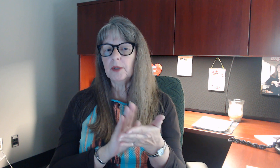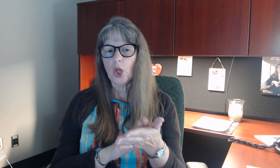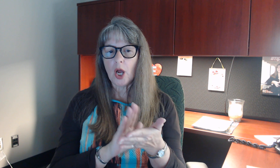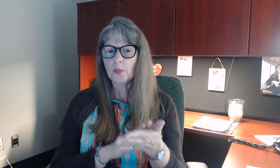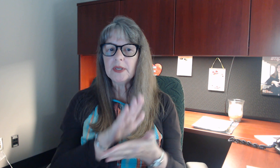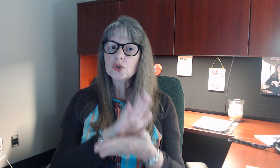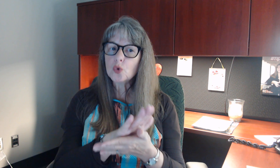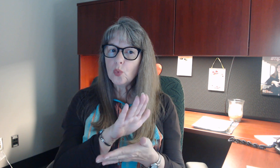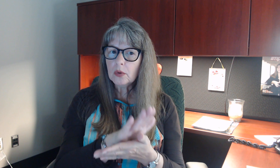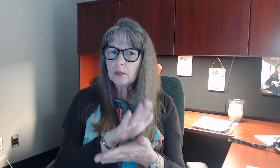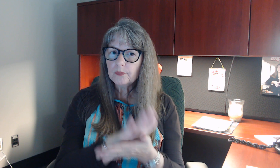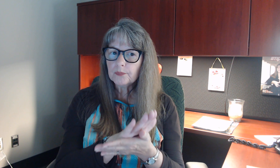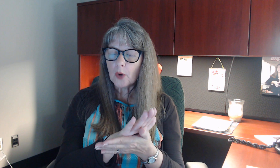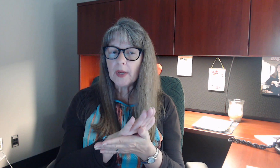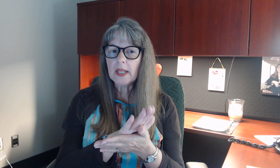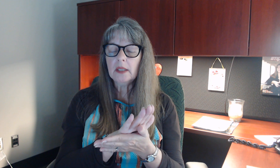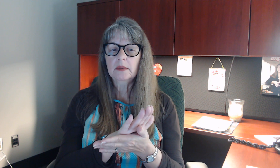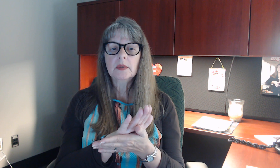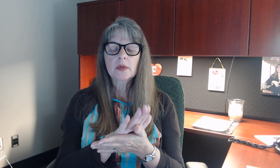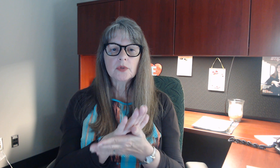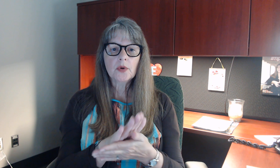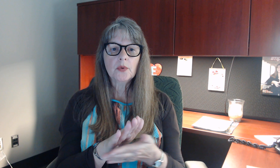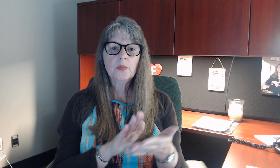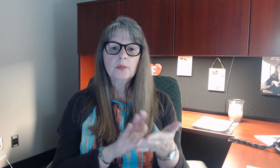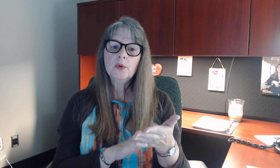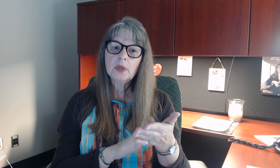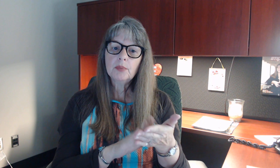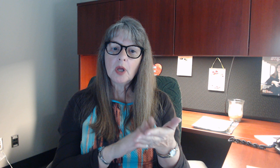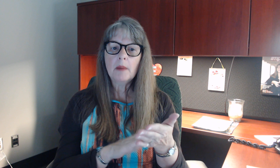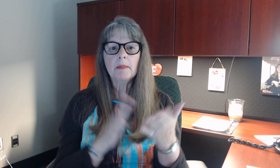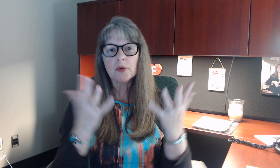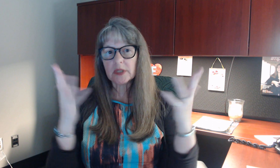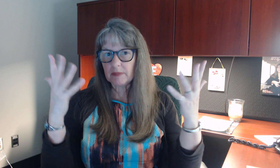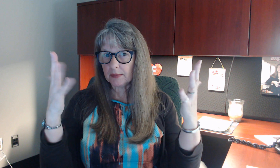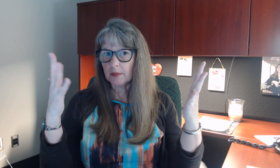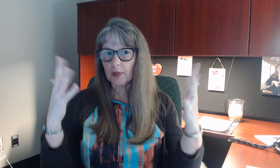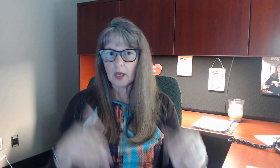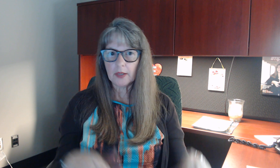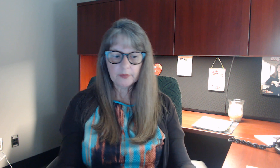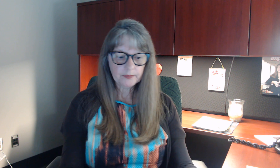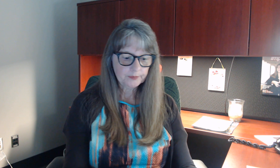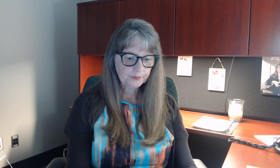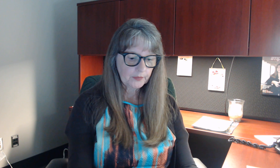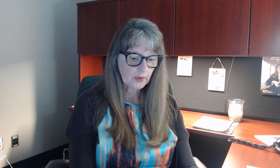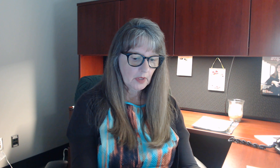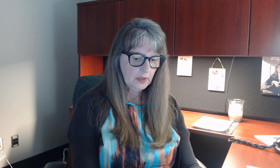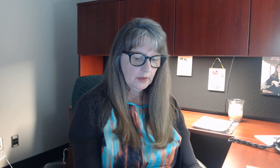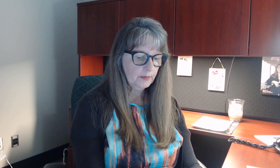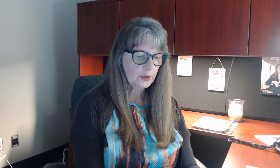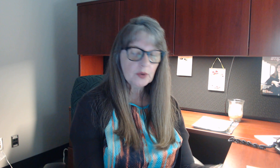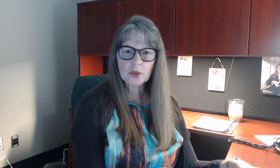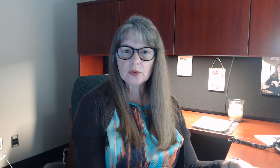Applaud. We did school already. So you can applaud, but most deaf people applaud. But you can do that